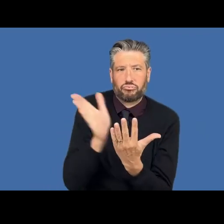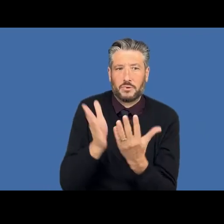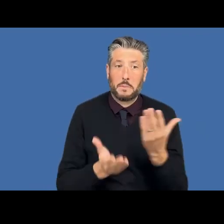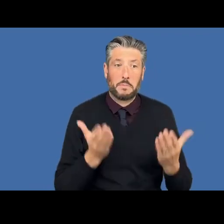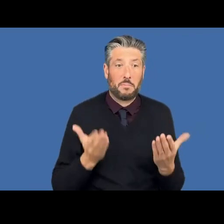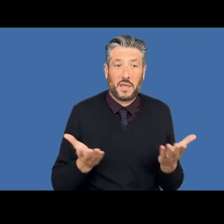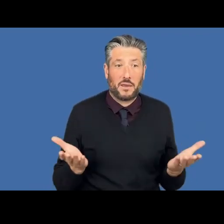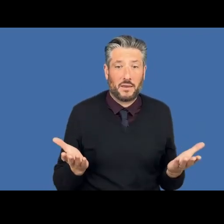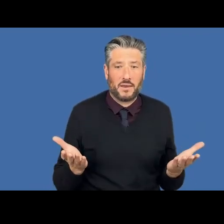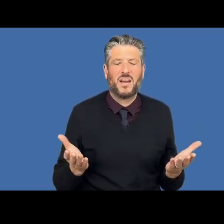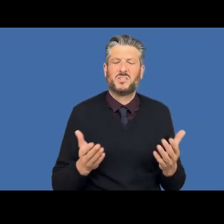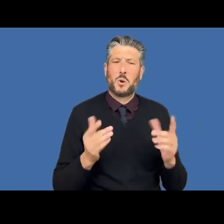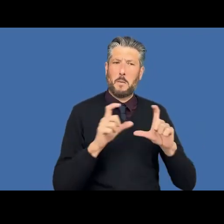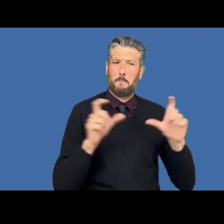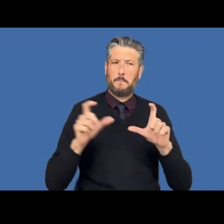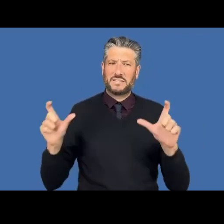talent,